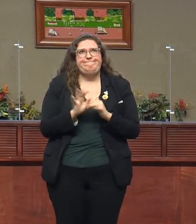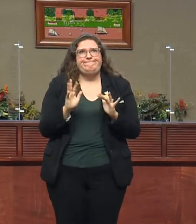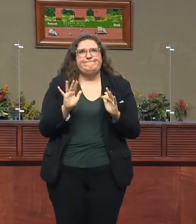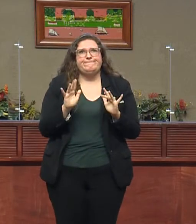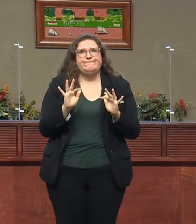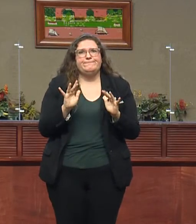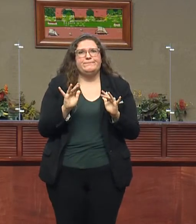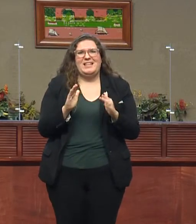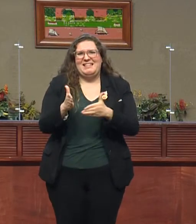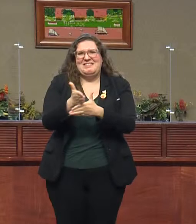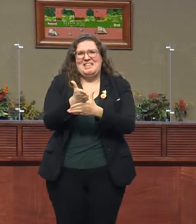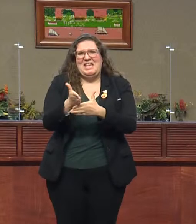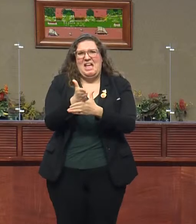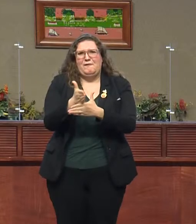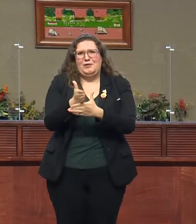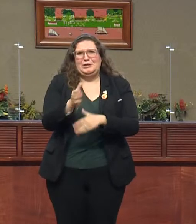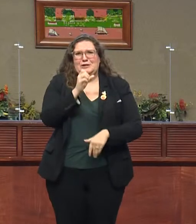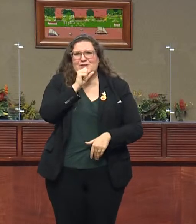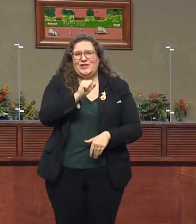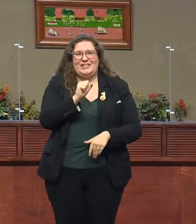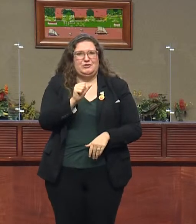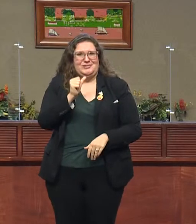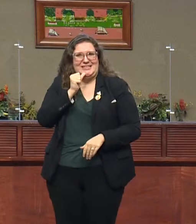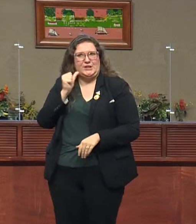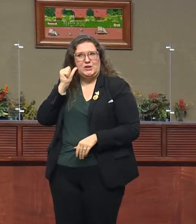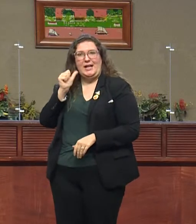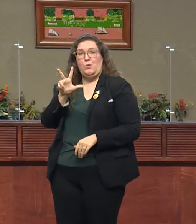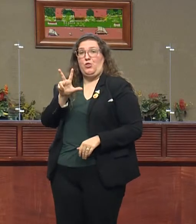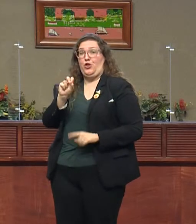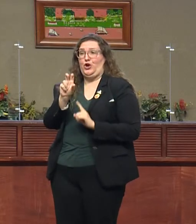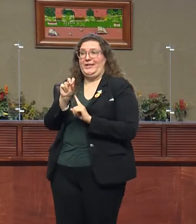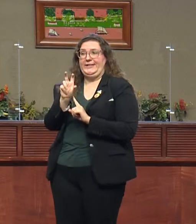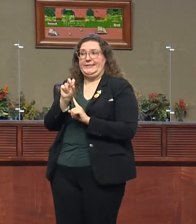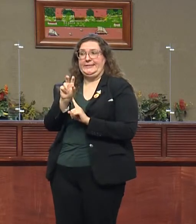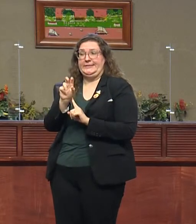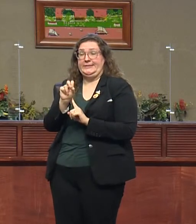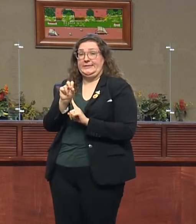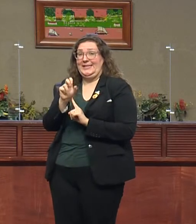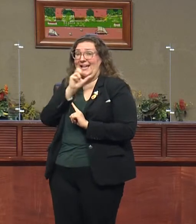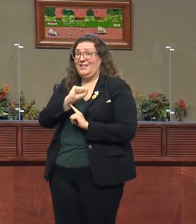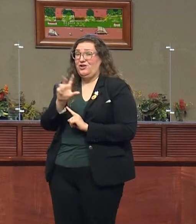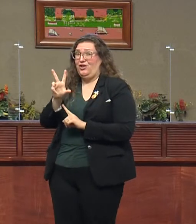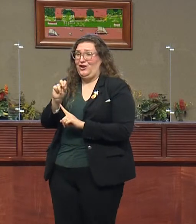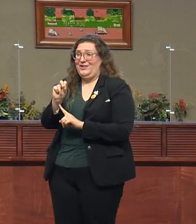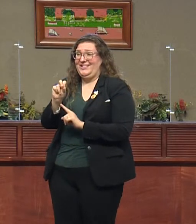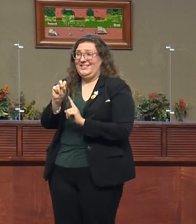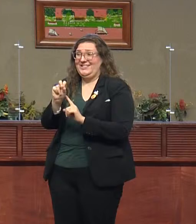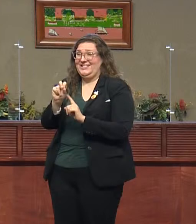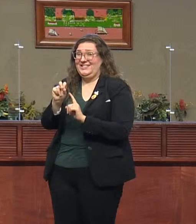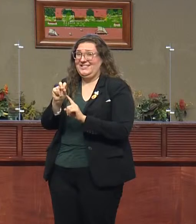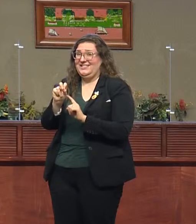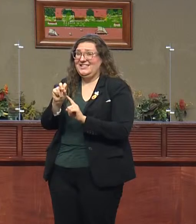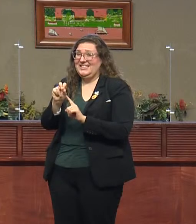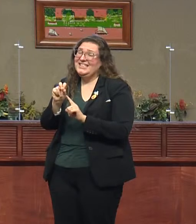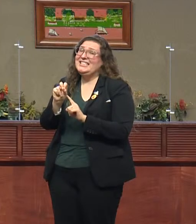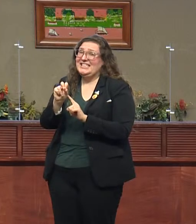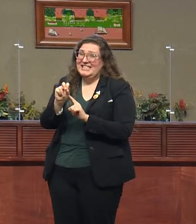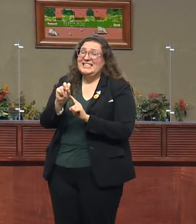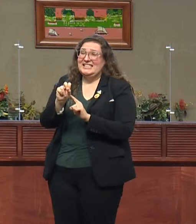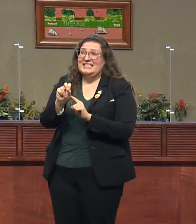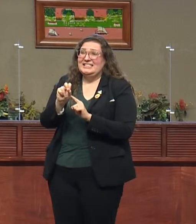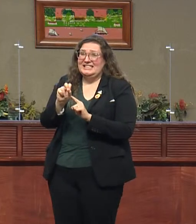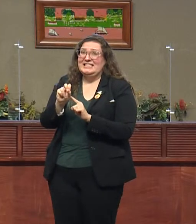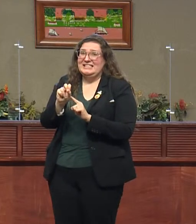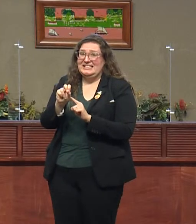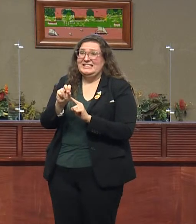the median age is not right now, yesterday was at 30 and 30 years old. That's also another indication that is